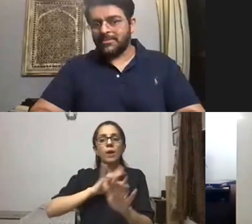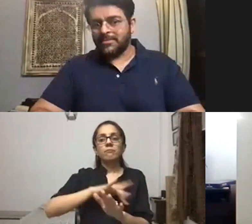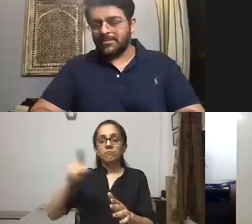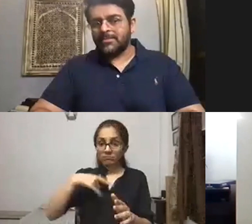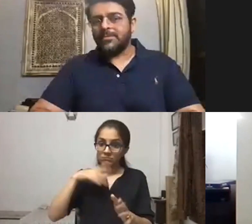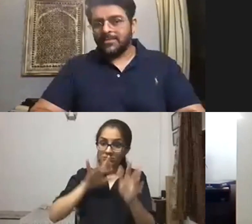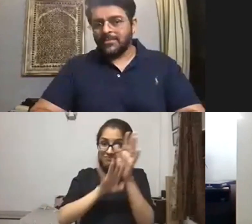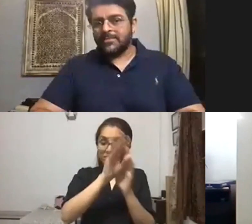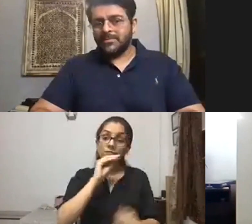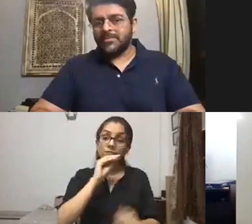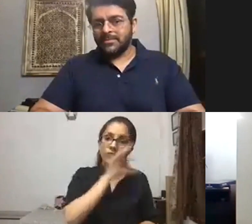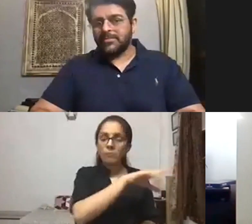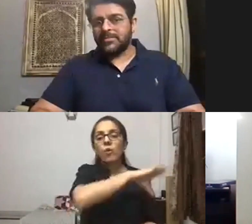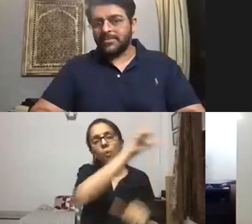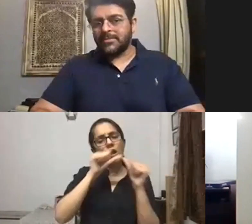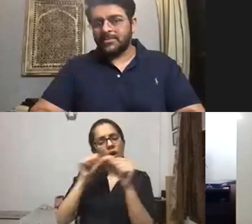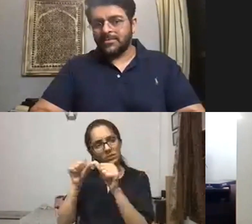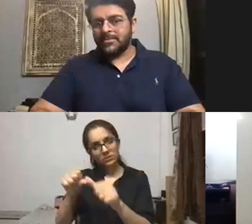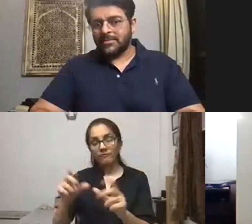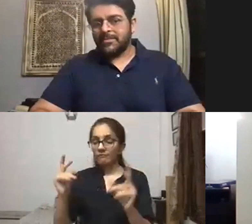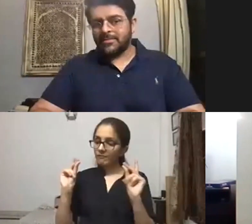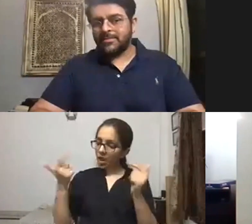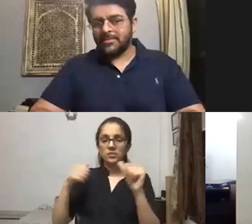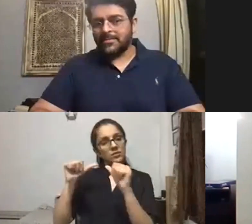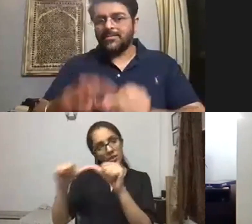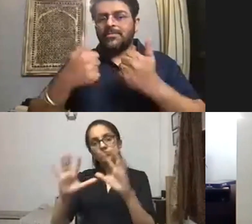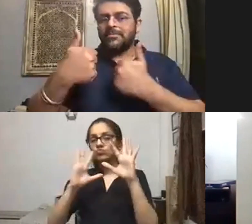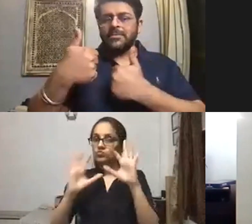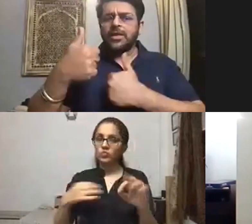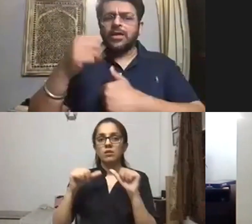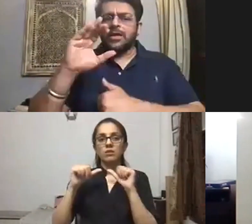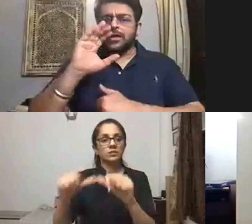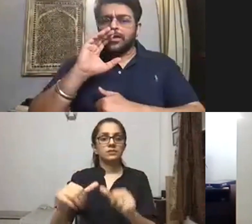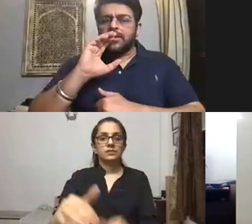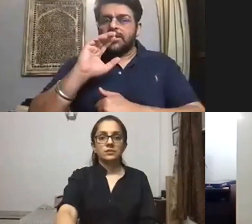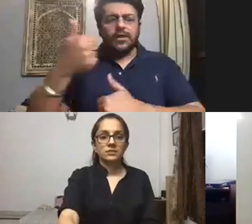name. So we will answer them on priority basis.